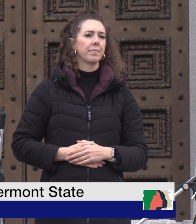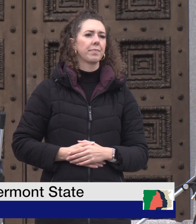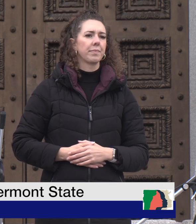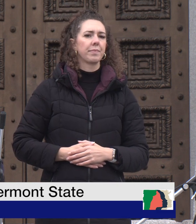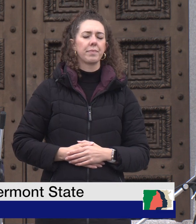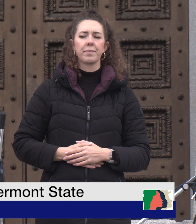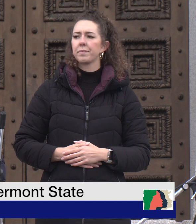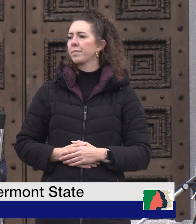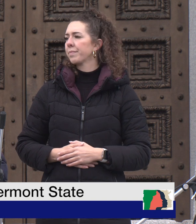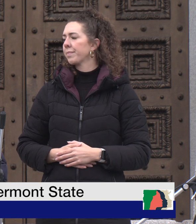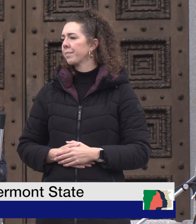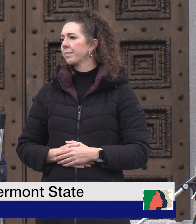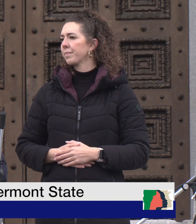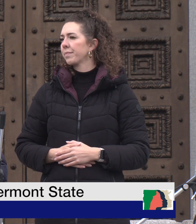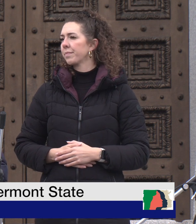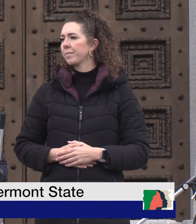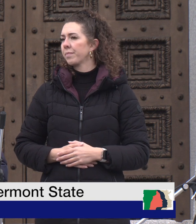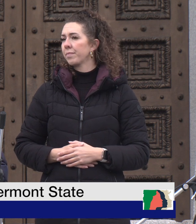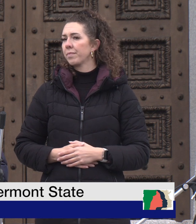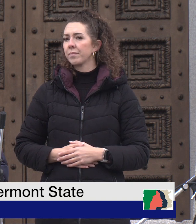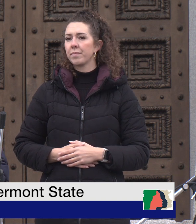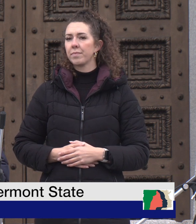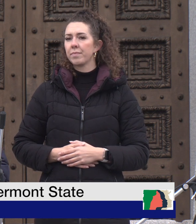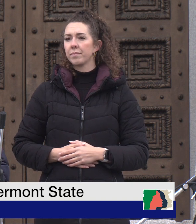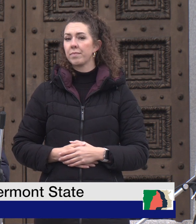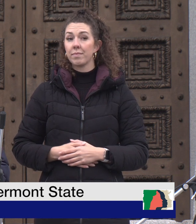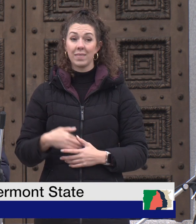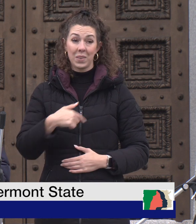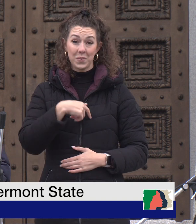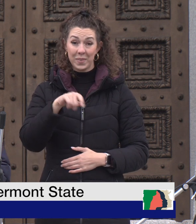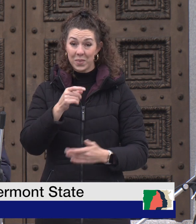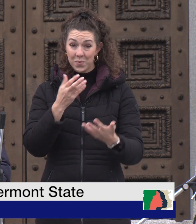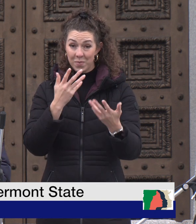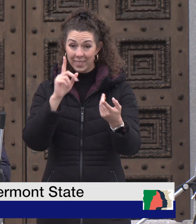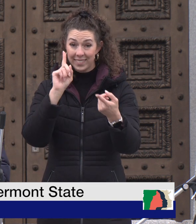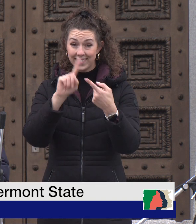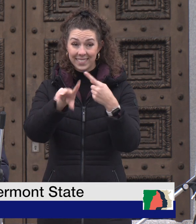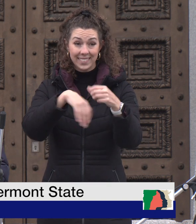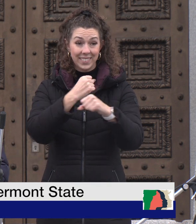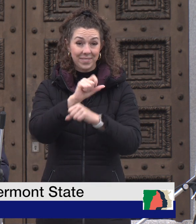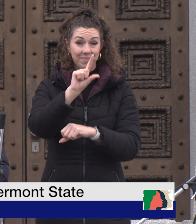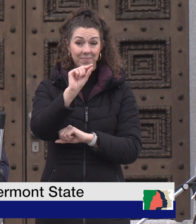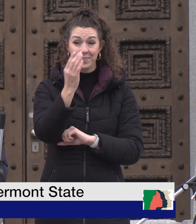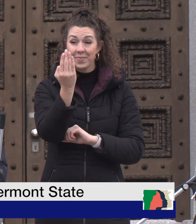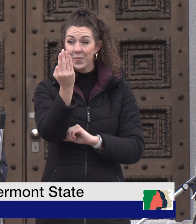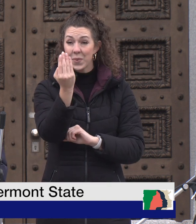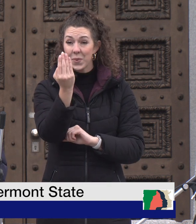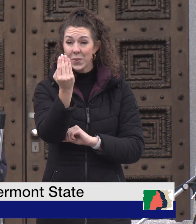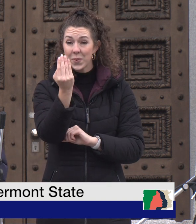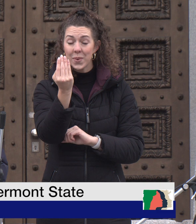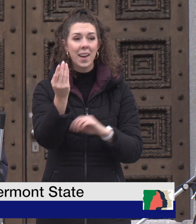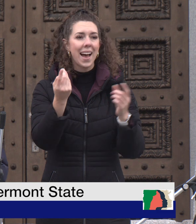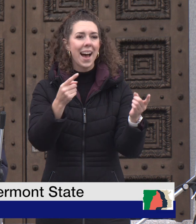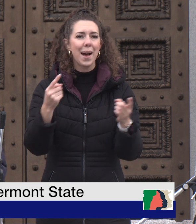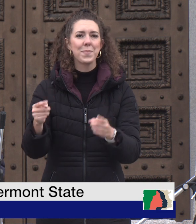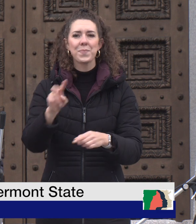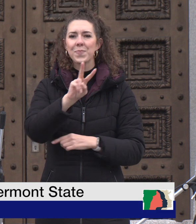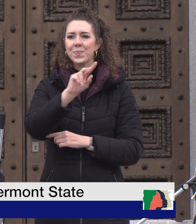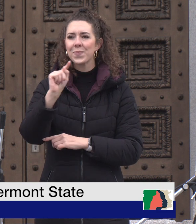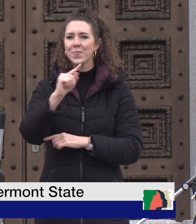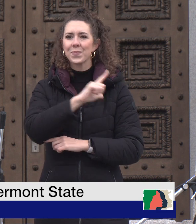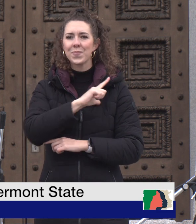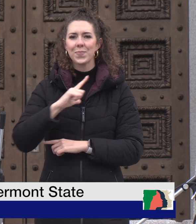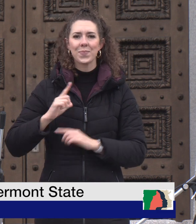We had to wait until 2014 when the Vermont